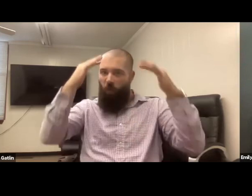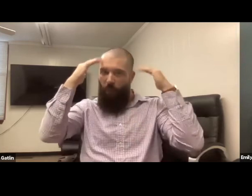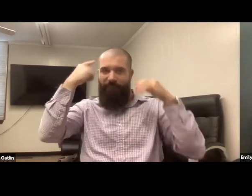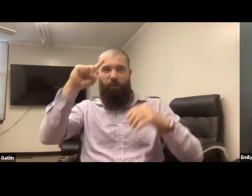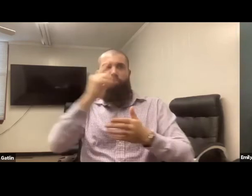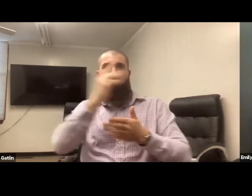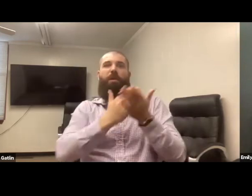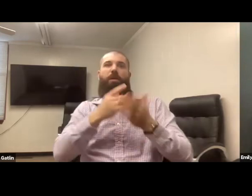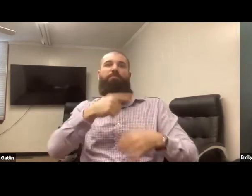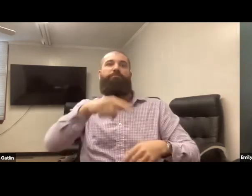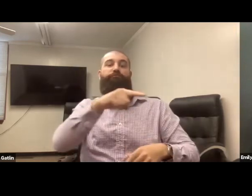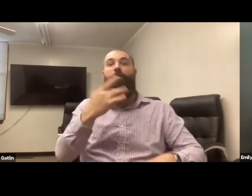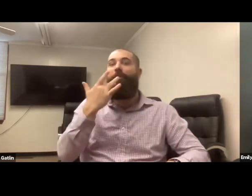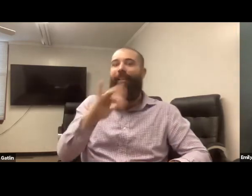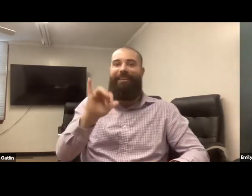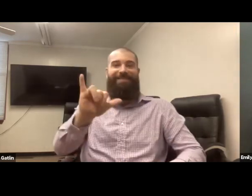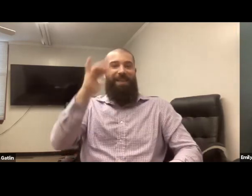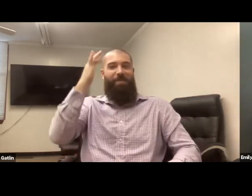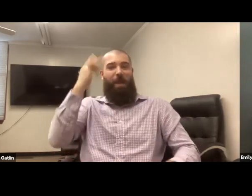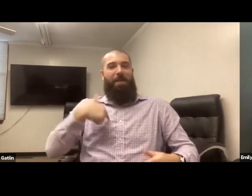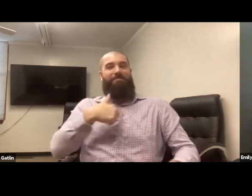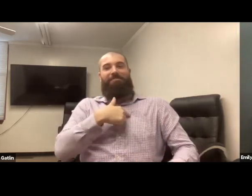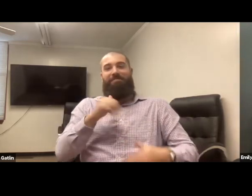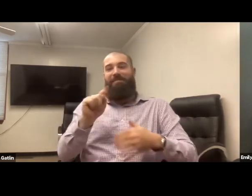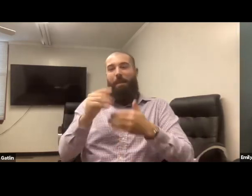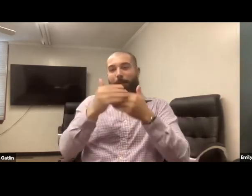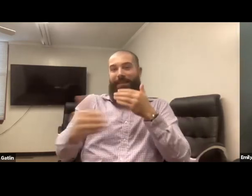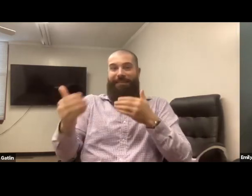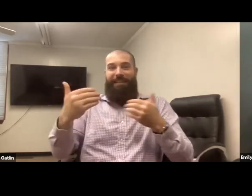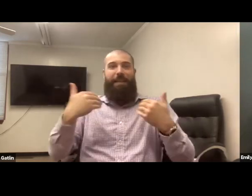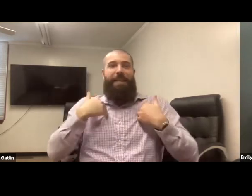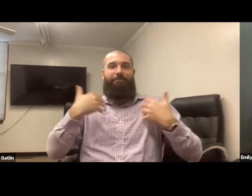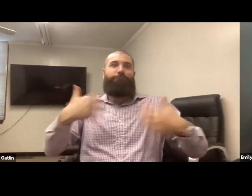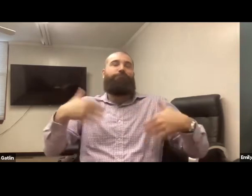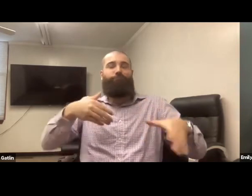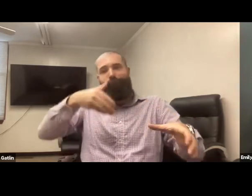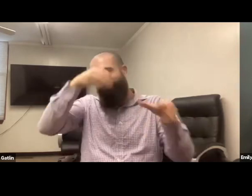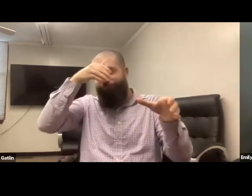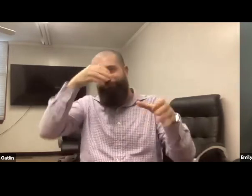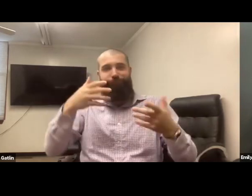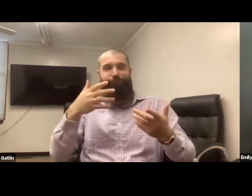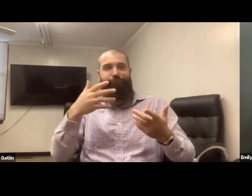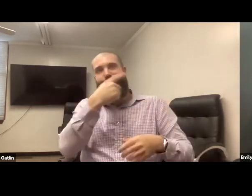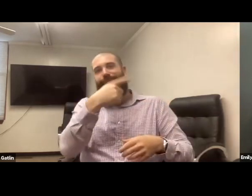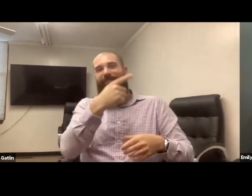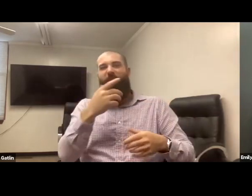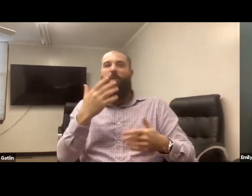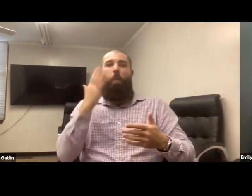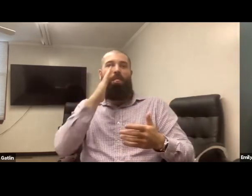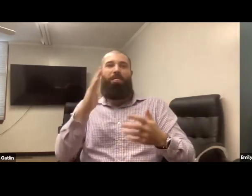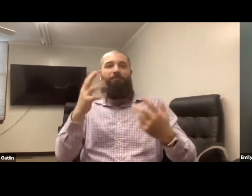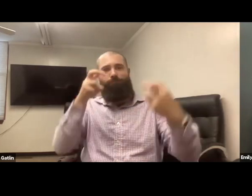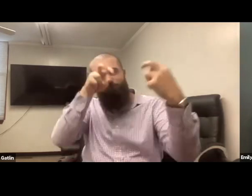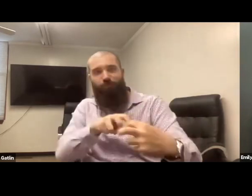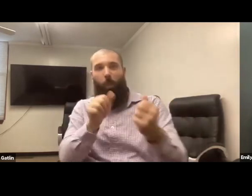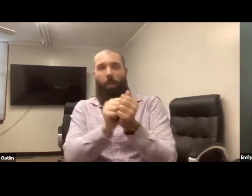Audiograms can be overwhelming for some folks. Luckily, that's why here at Beginning South Carolina, we have a lot of